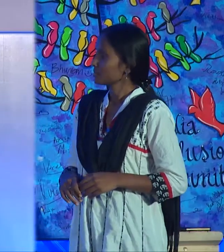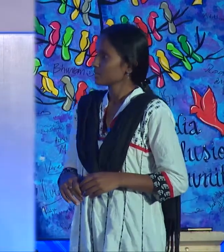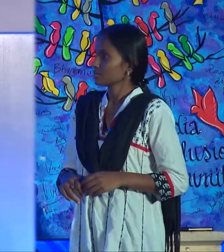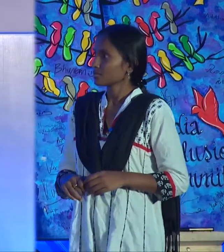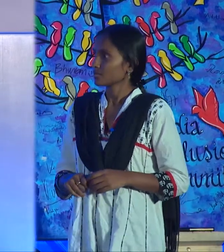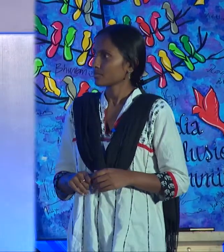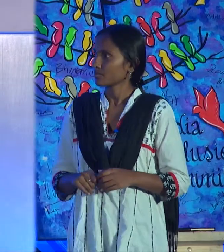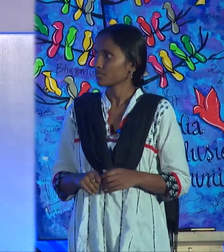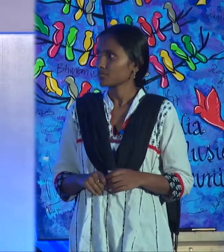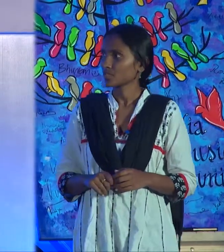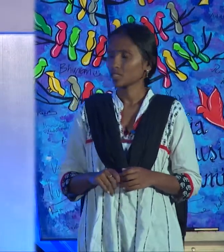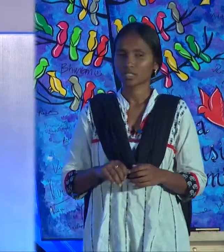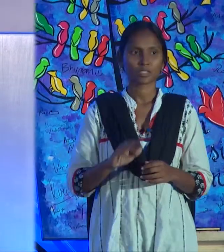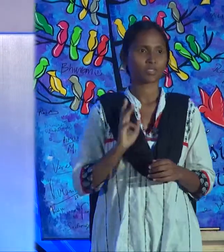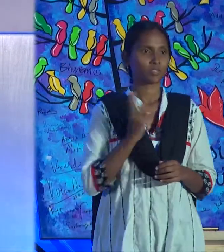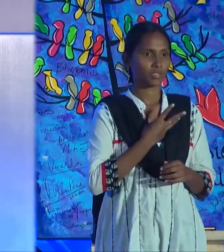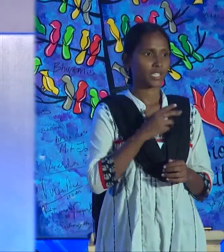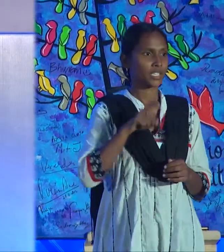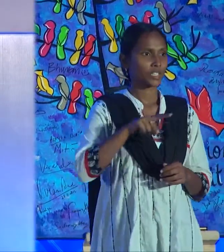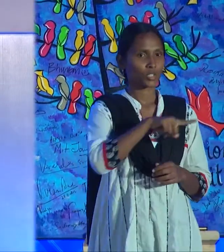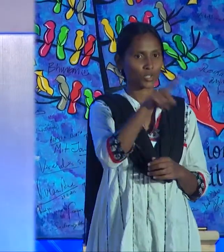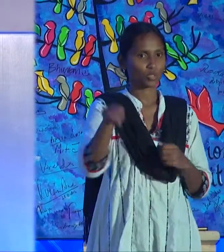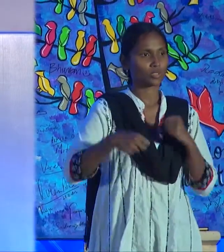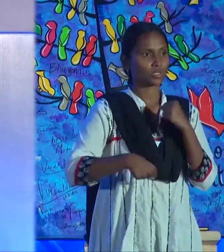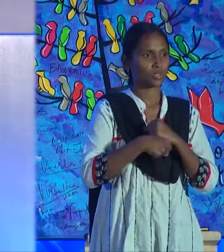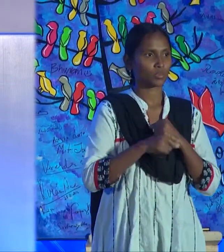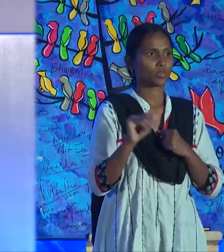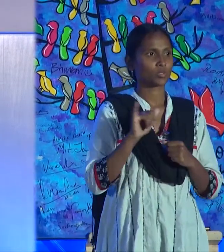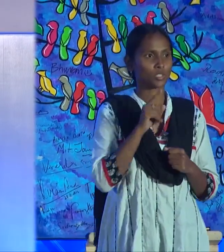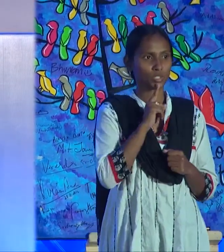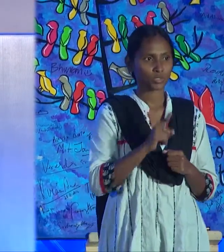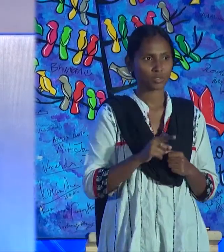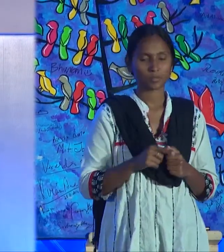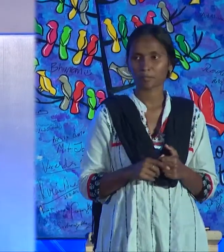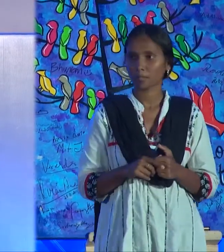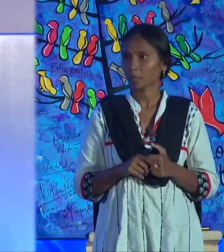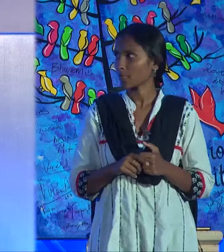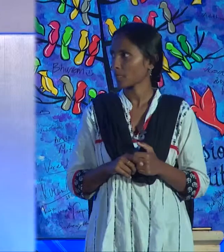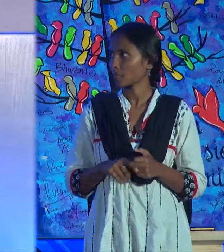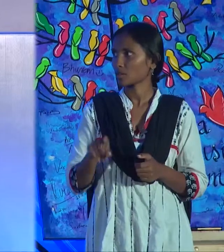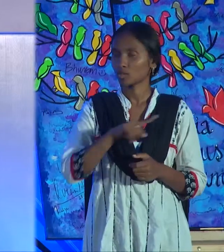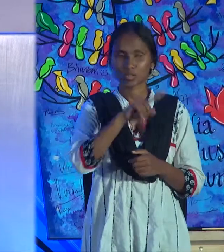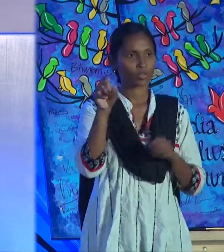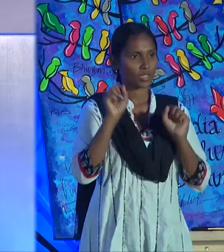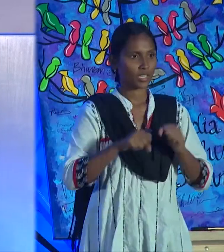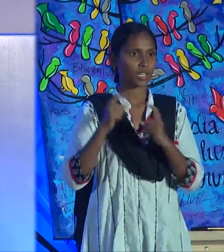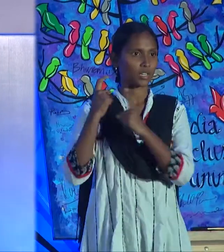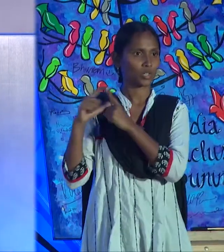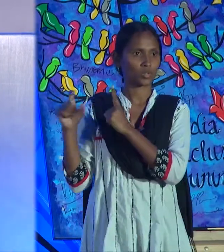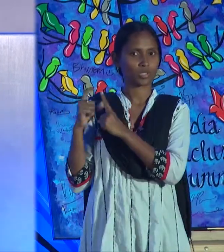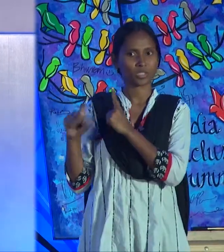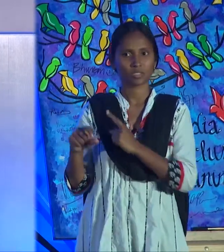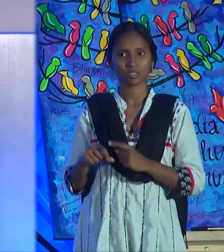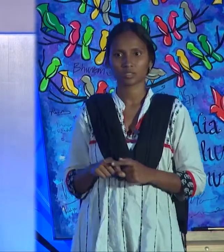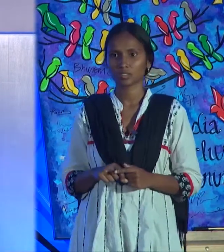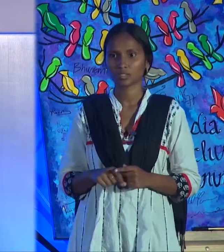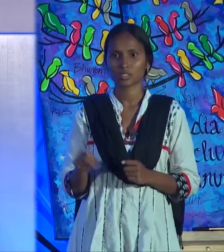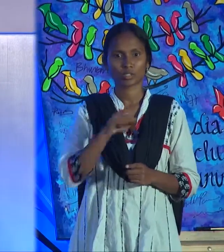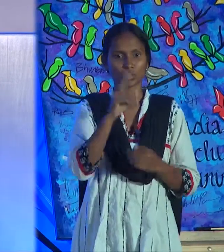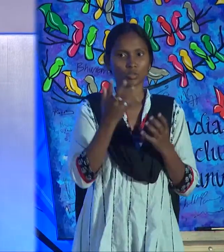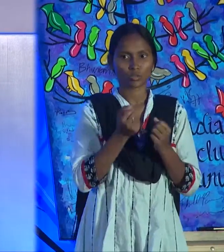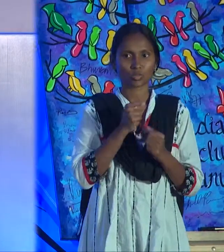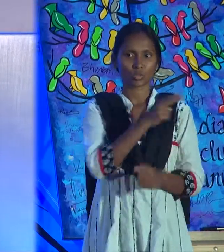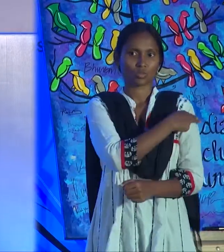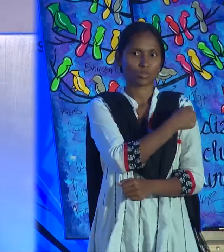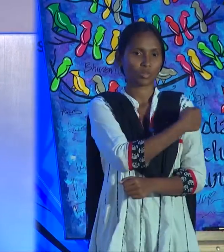That's the whole thing. And we need your support, definitely. I mean, any ways that you can help us, you want to donate, we are welcome to do that. You want to volunteer with